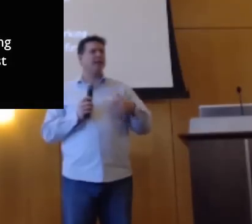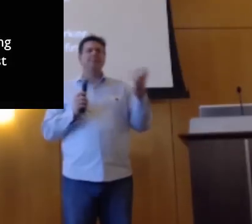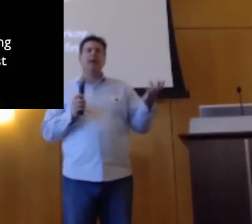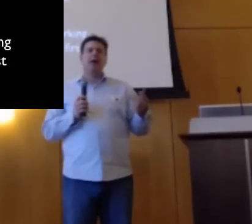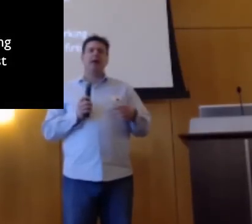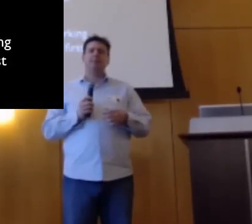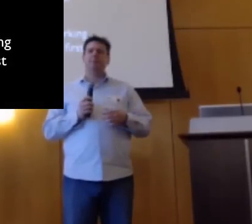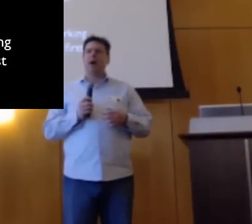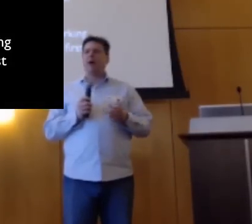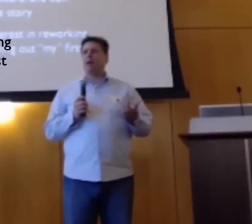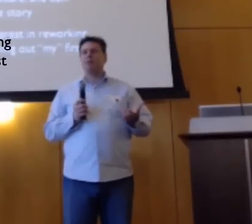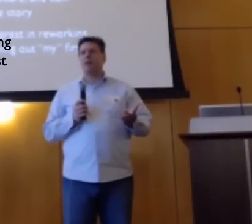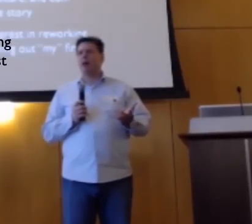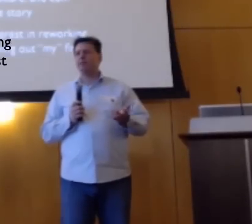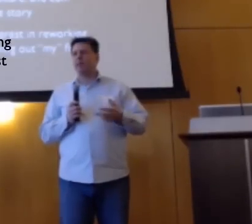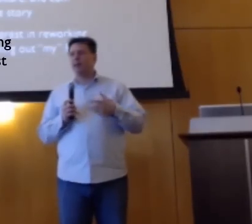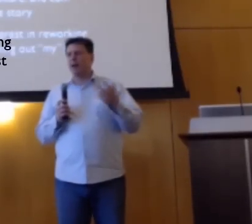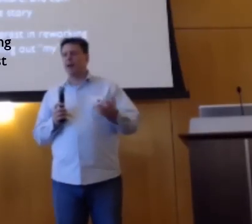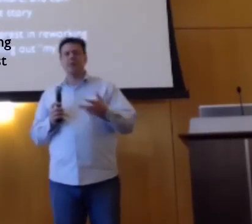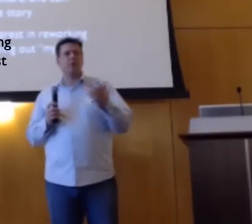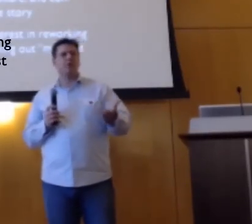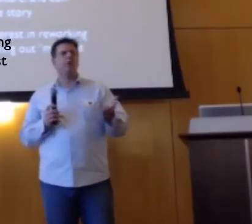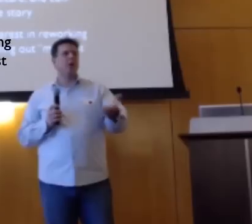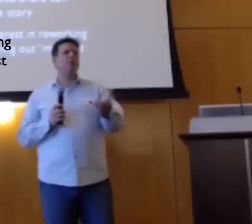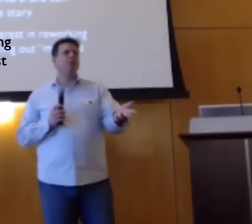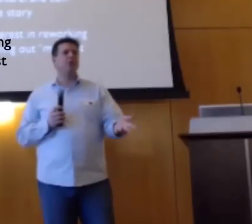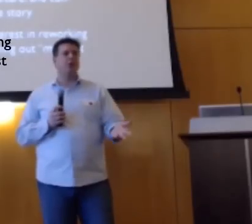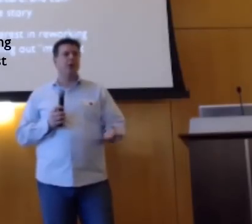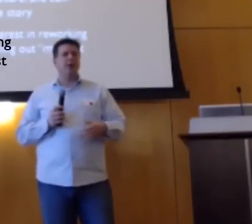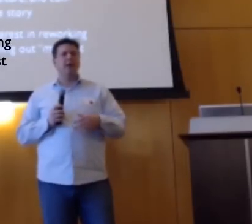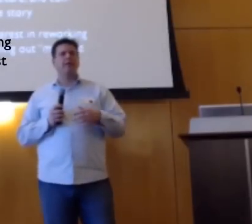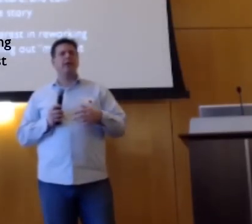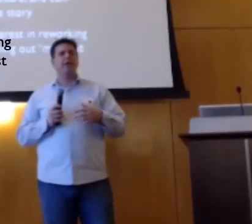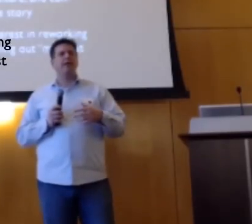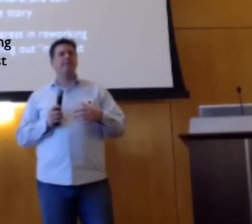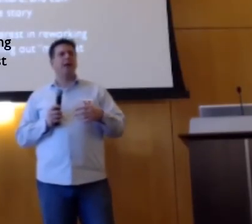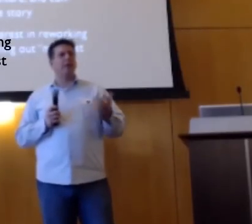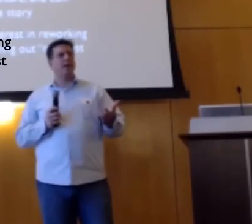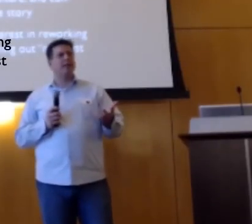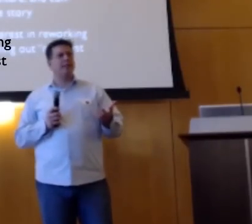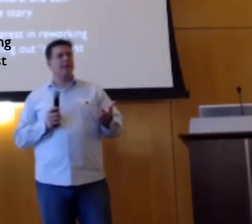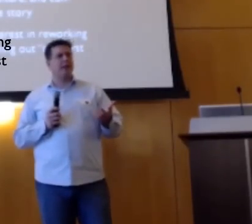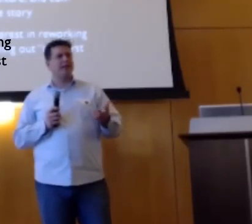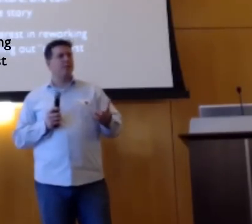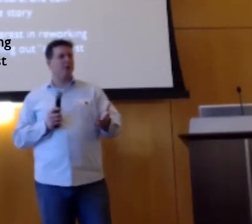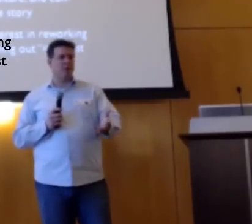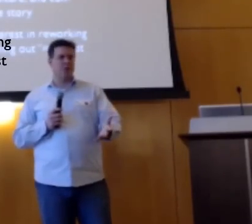said, I'm actually not. I don't do what you do. And then I realized that I did what you